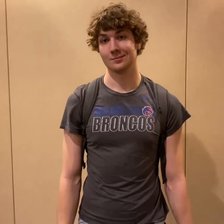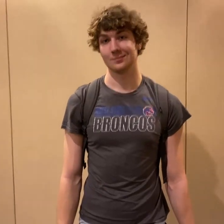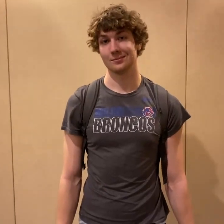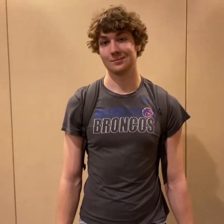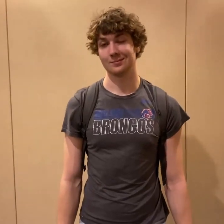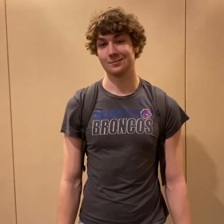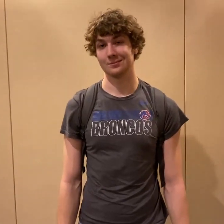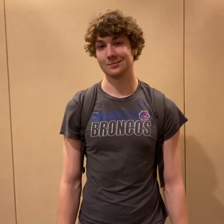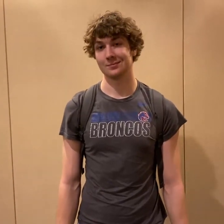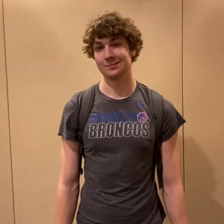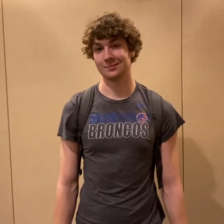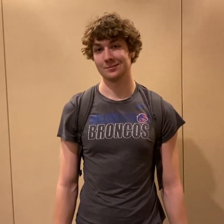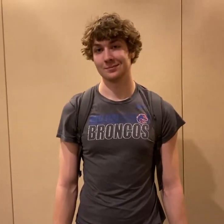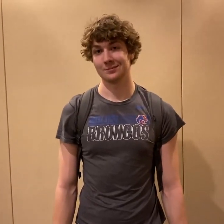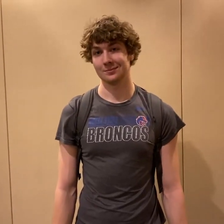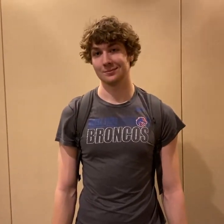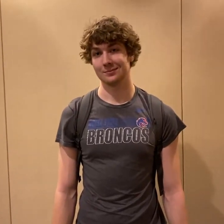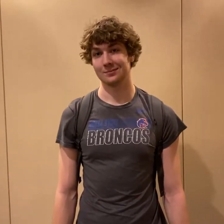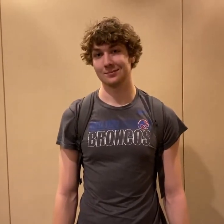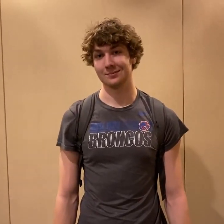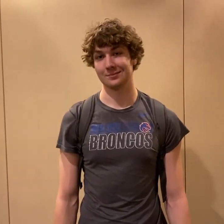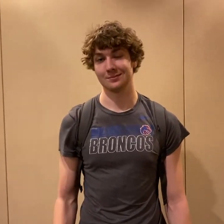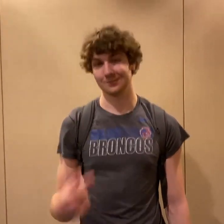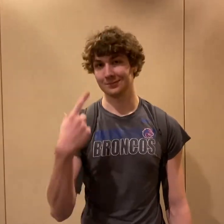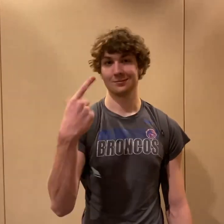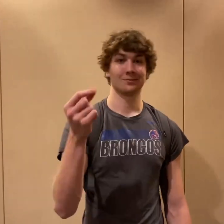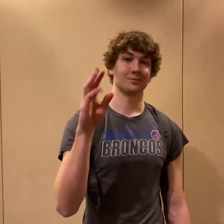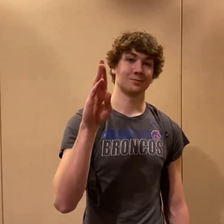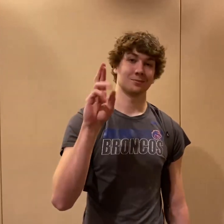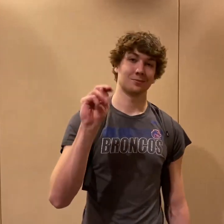watching this season and written for you guys and I'll be seeing you in the tournament here. Go Broncos.